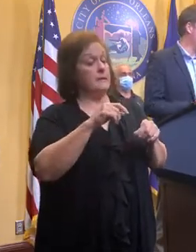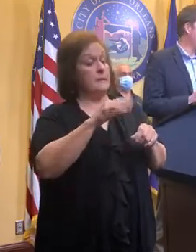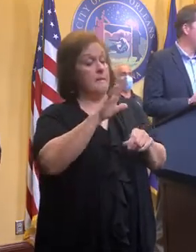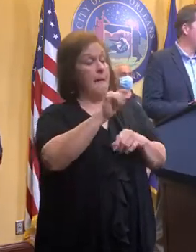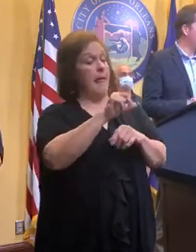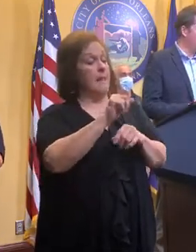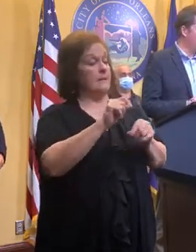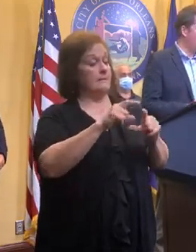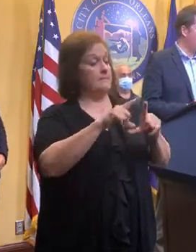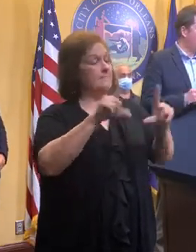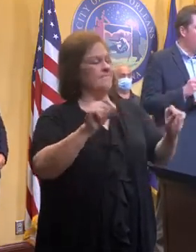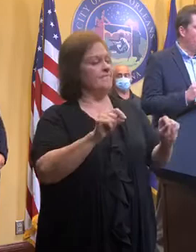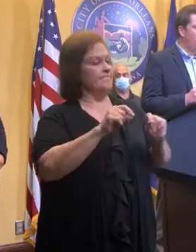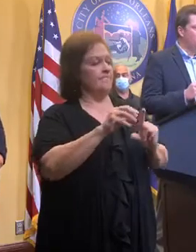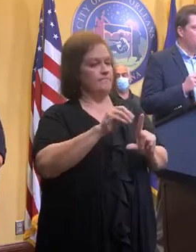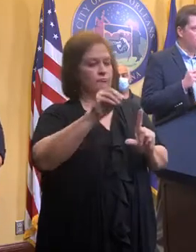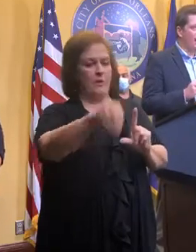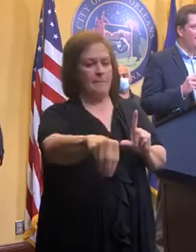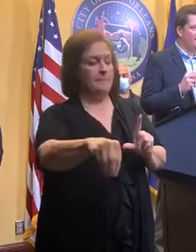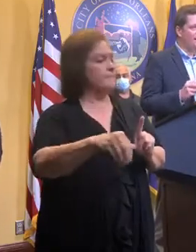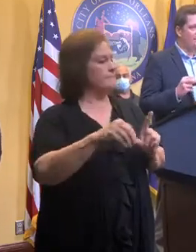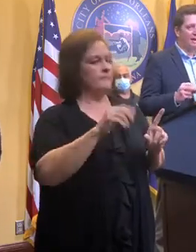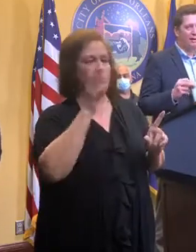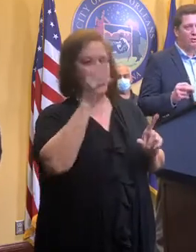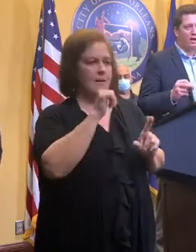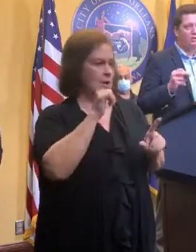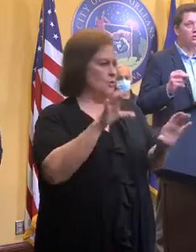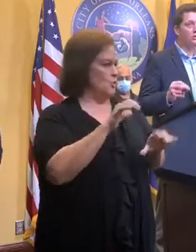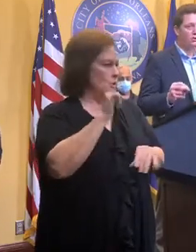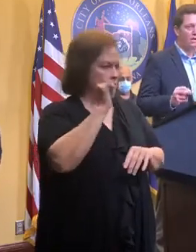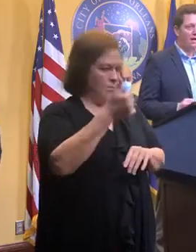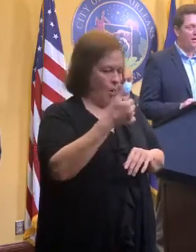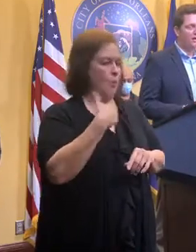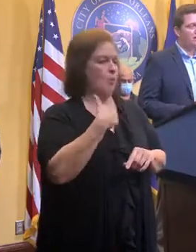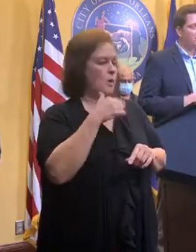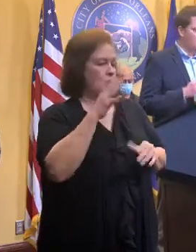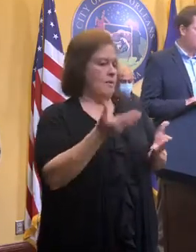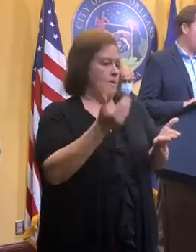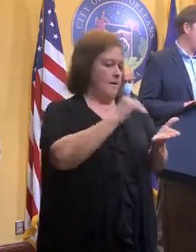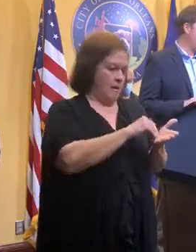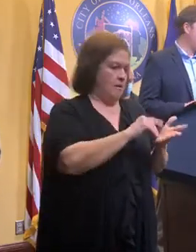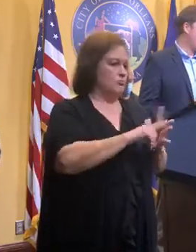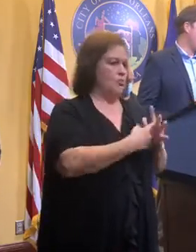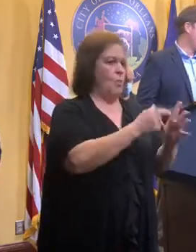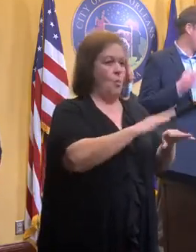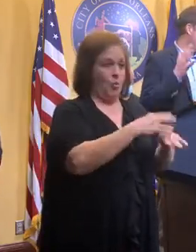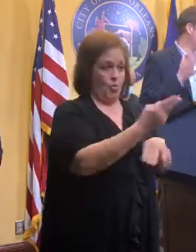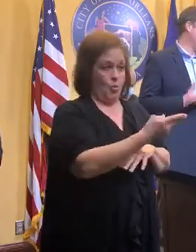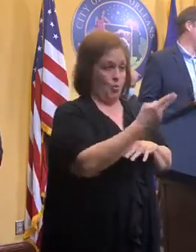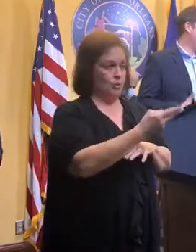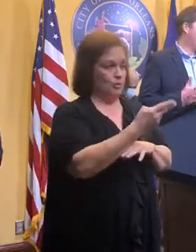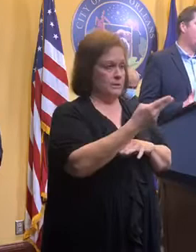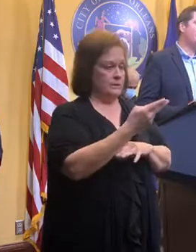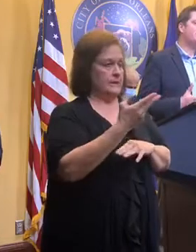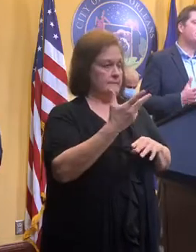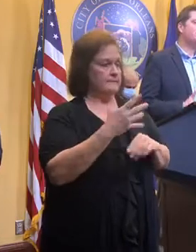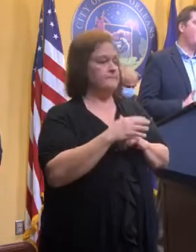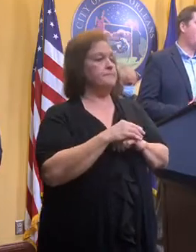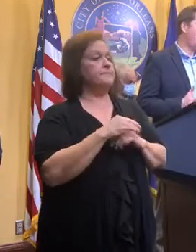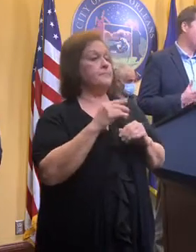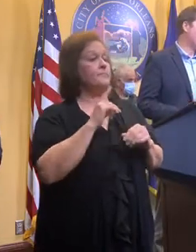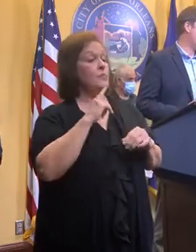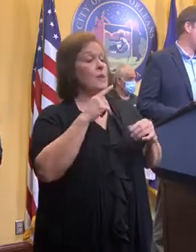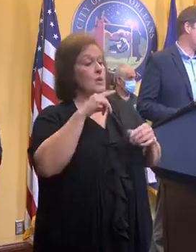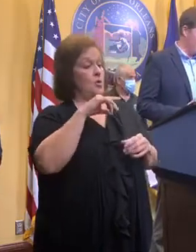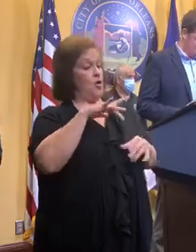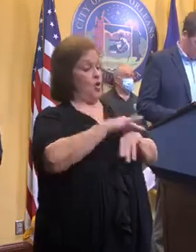drop-off will not occur tomorrow. We're tracking to get that back going on Thursday. Curbside ballot drop-off, early voting again ends